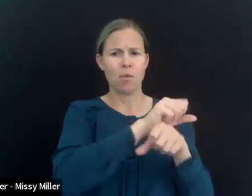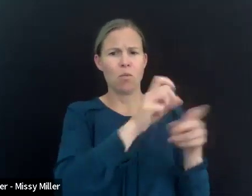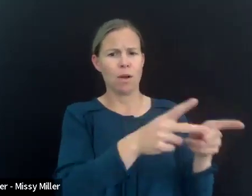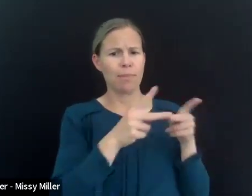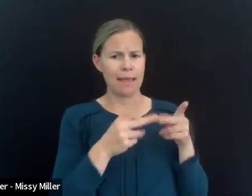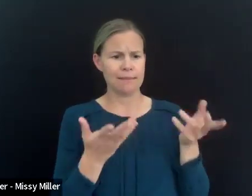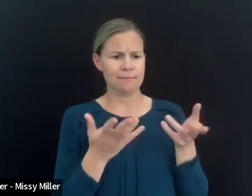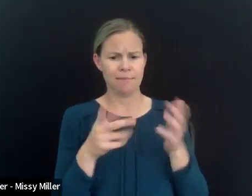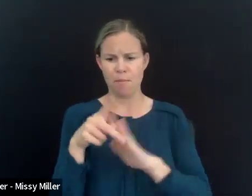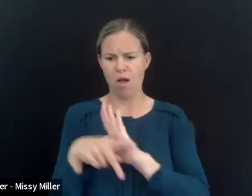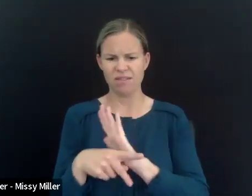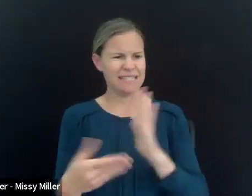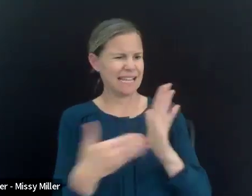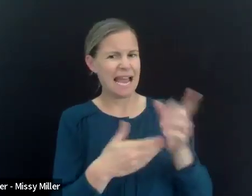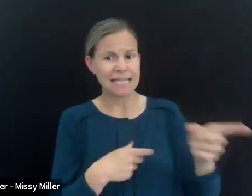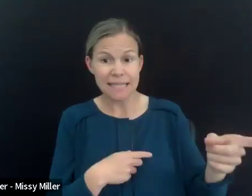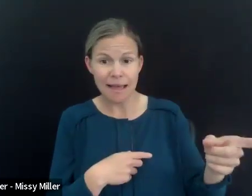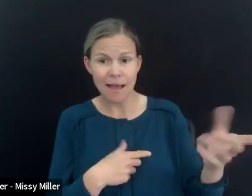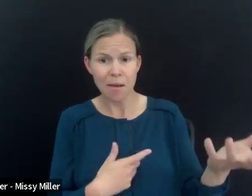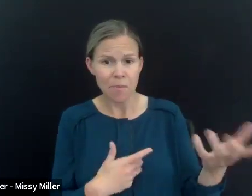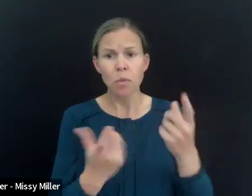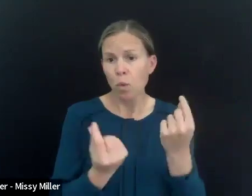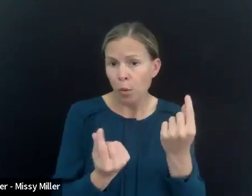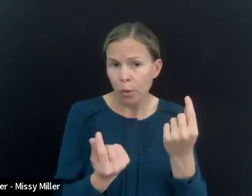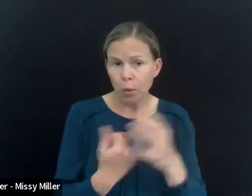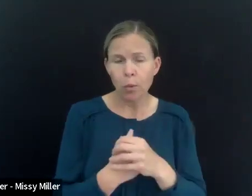restrictive policies, whether those policies have to do with